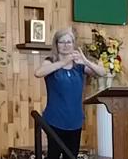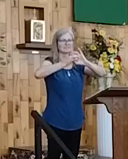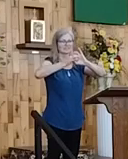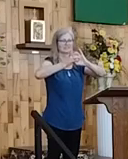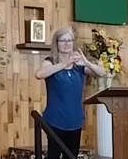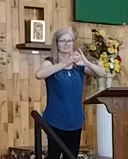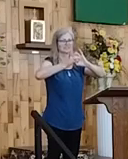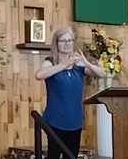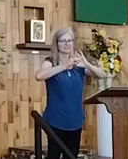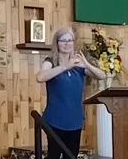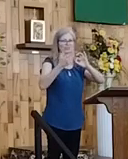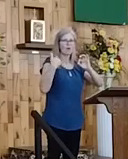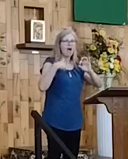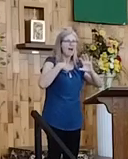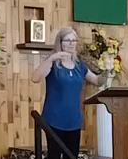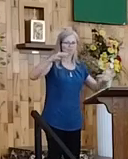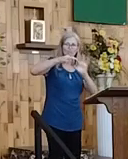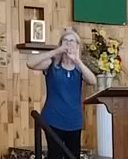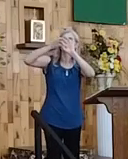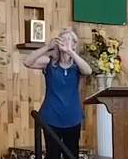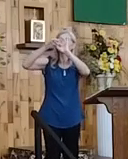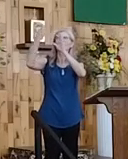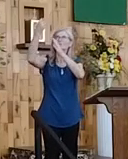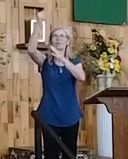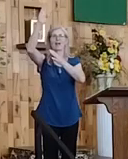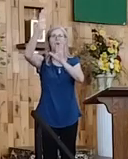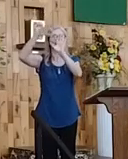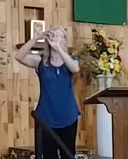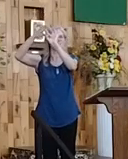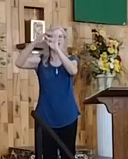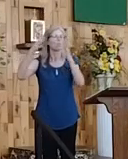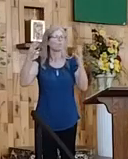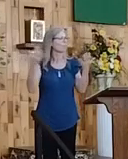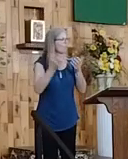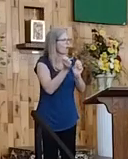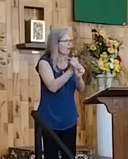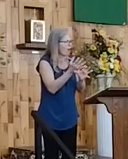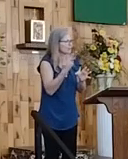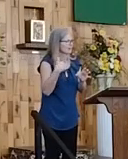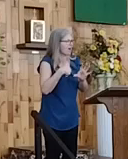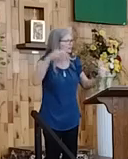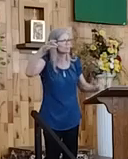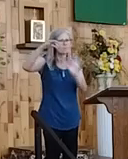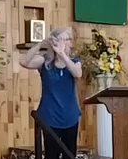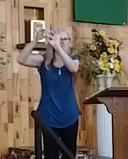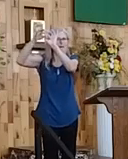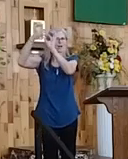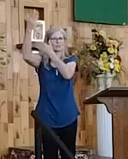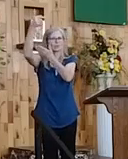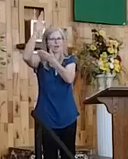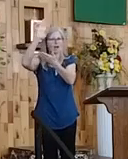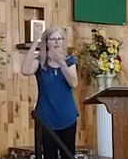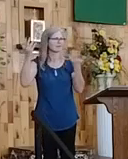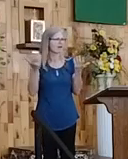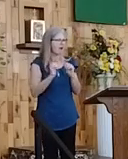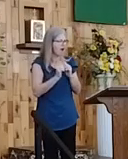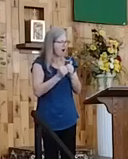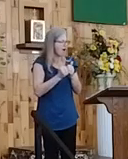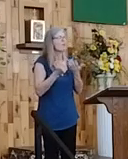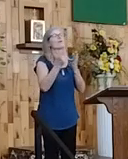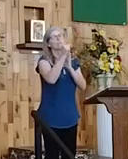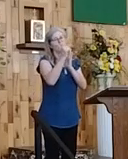to bind us to God. What binds us to God? We are bound to God by the